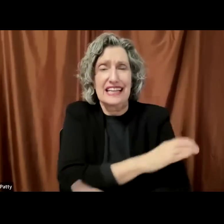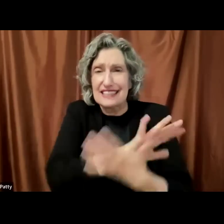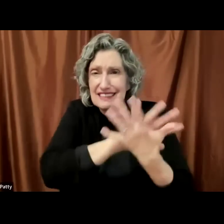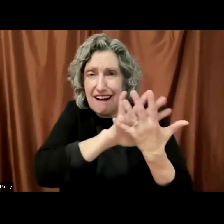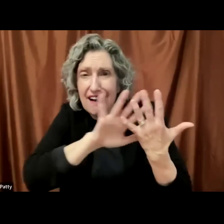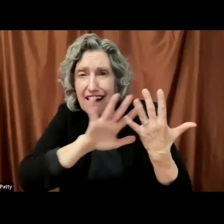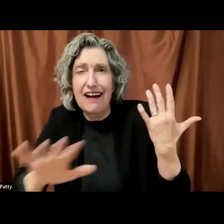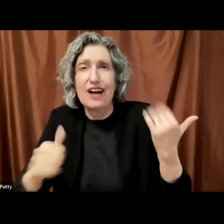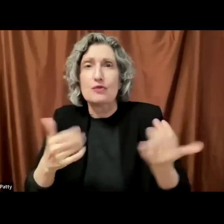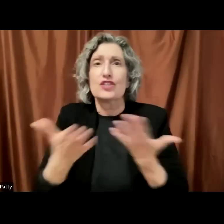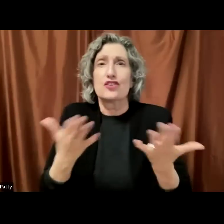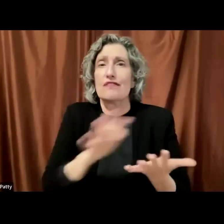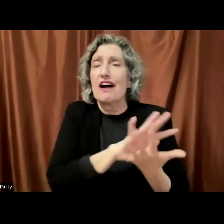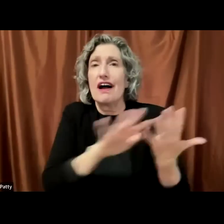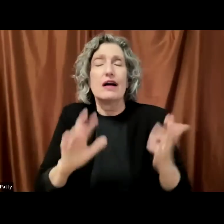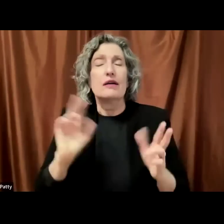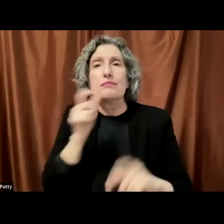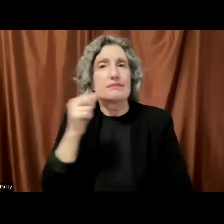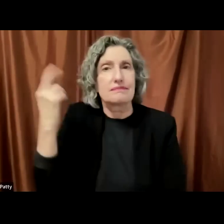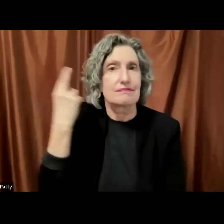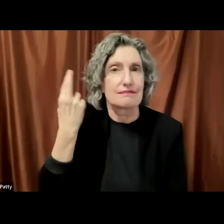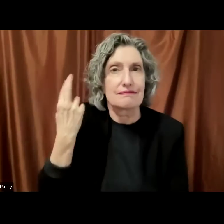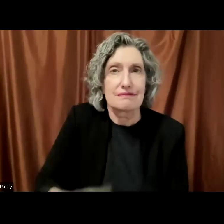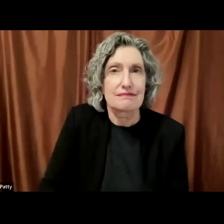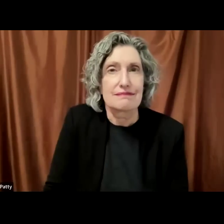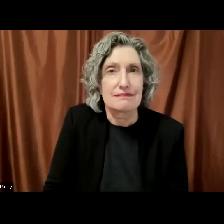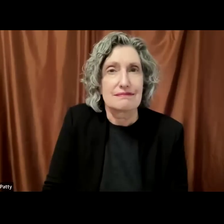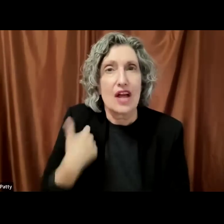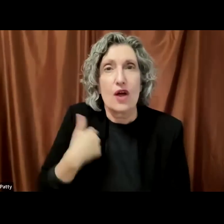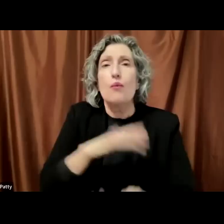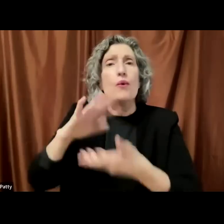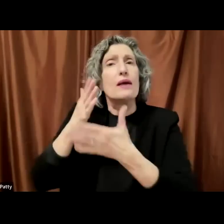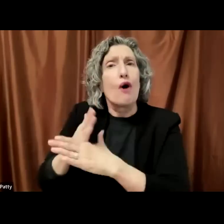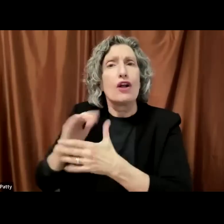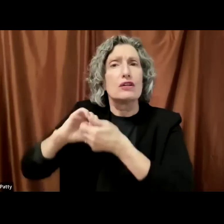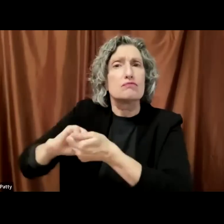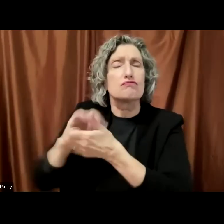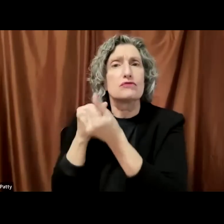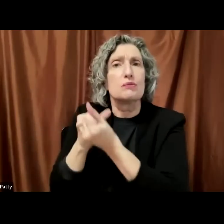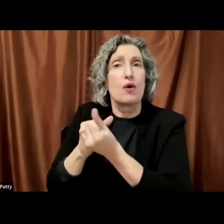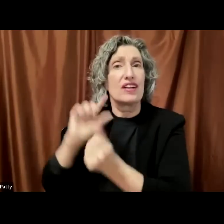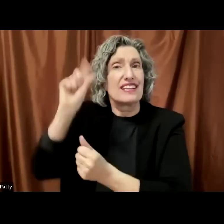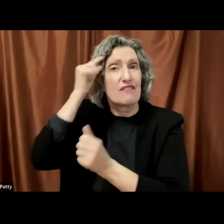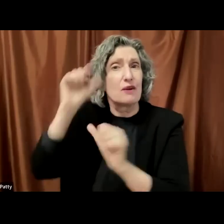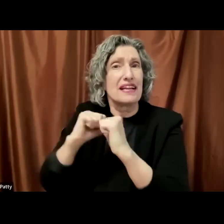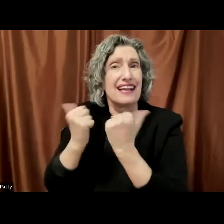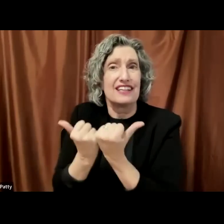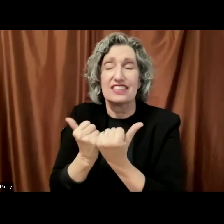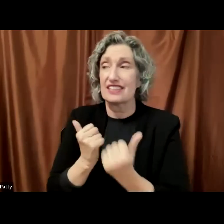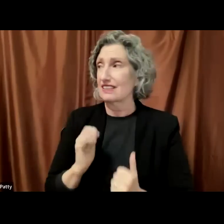services. Nonprofits are also vital partners to government agencies. Federal funding accounts for at